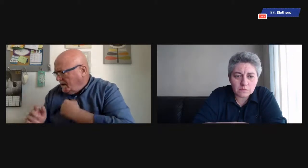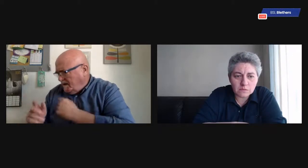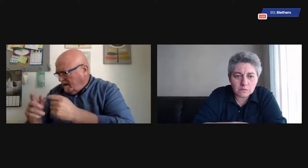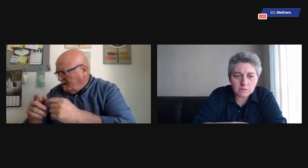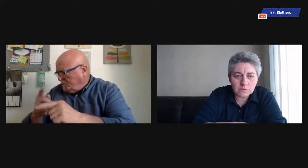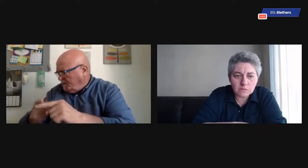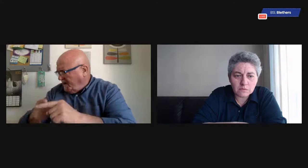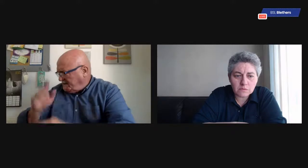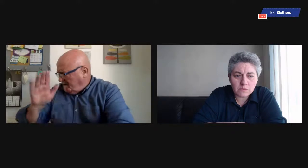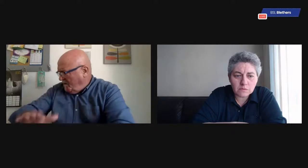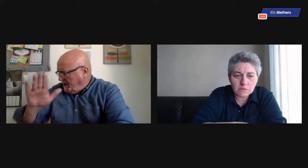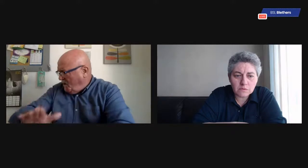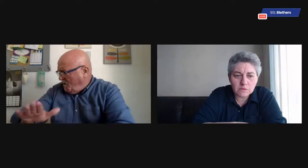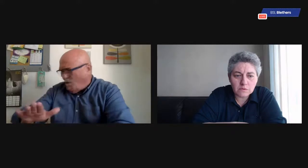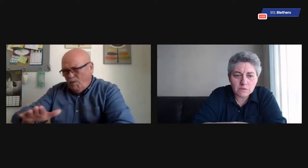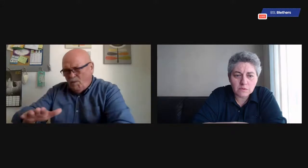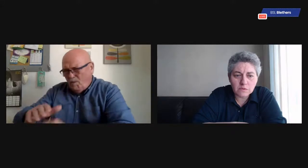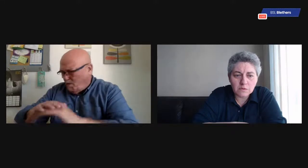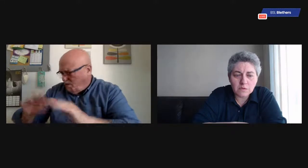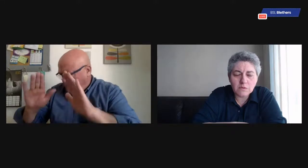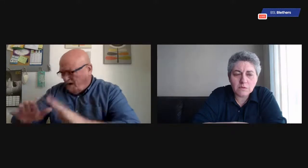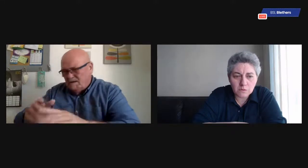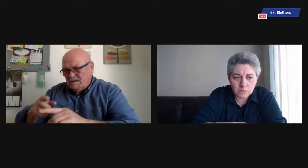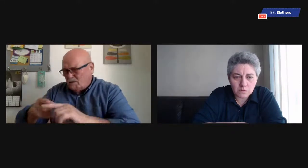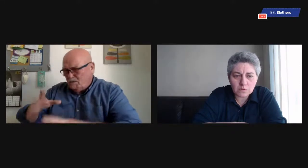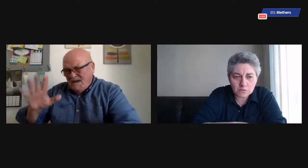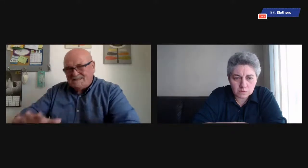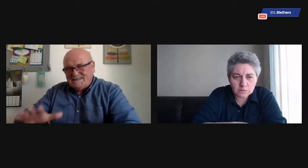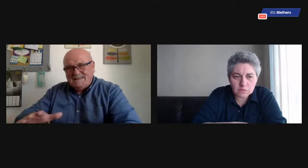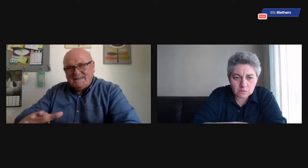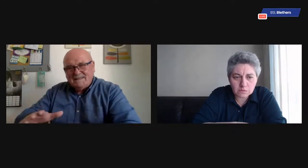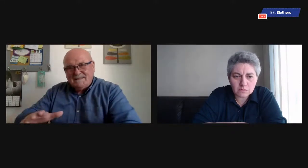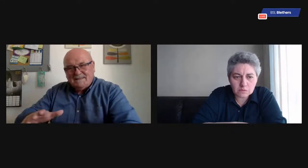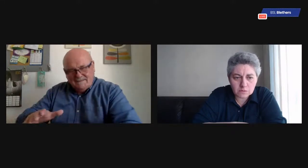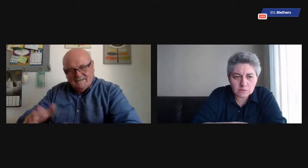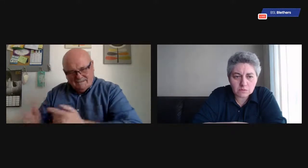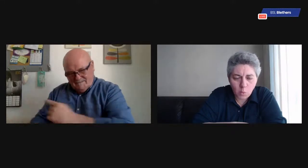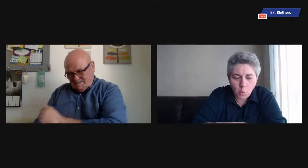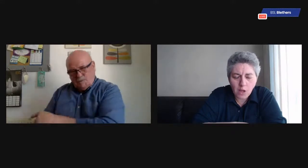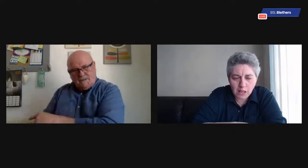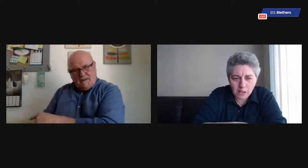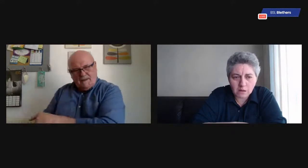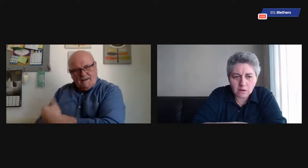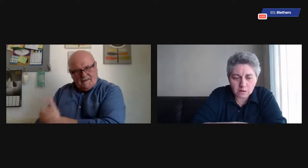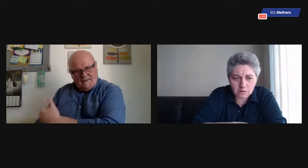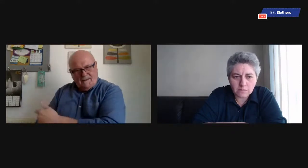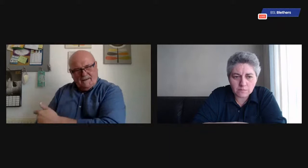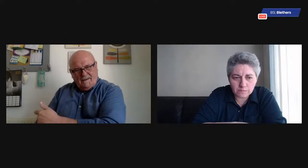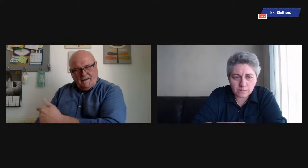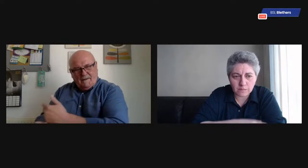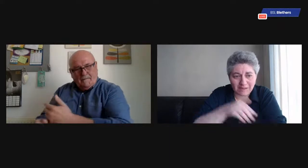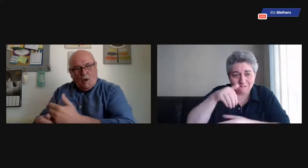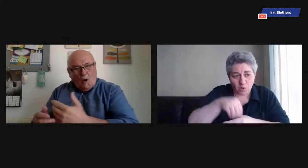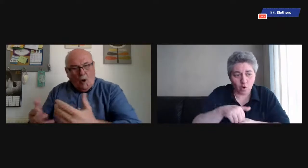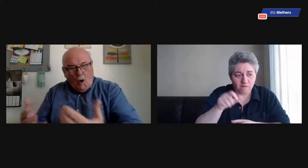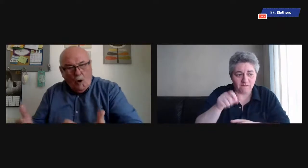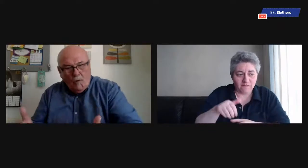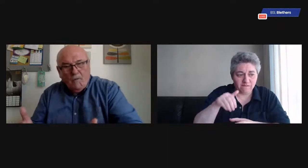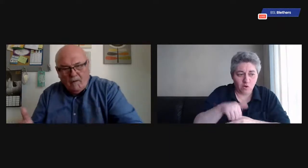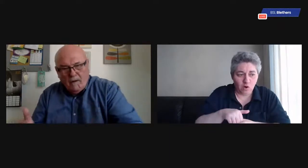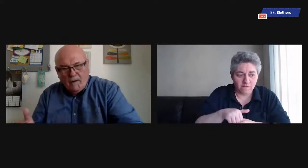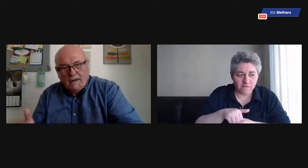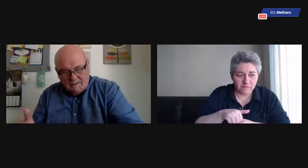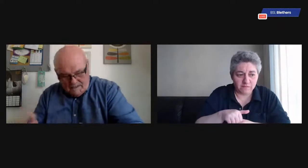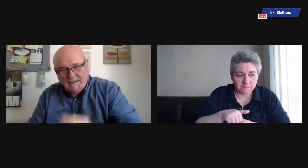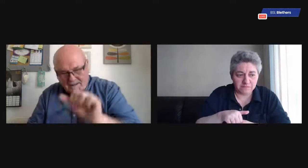on. He says, look, they're going too fast. You need to calm down. So that interpreter